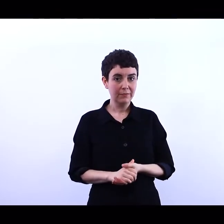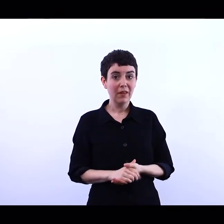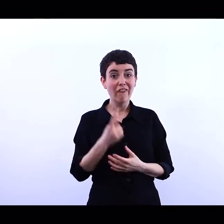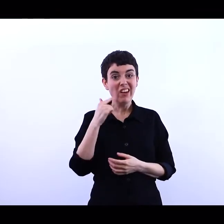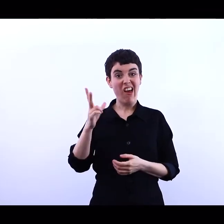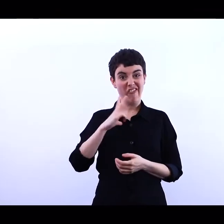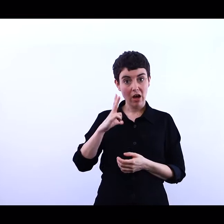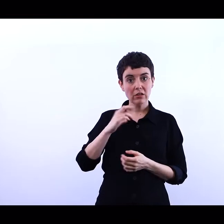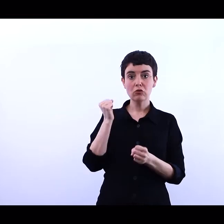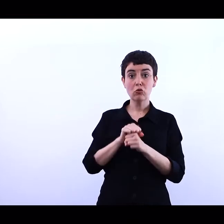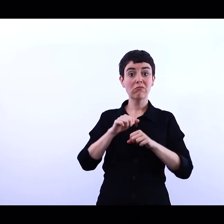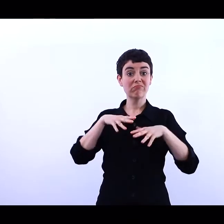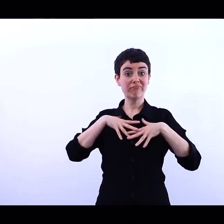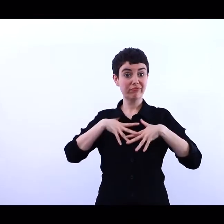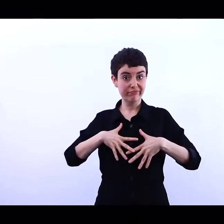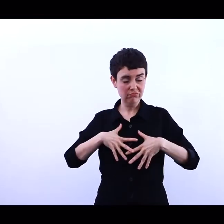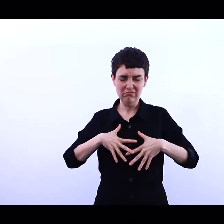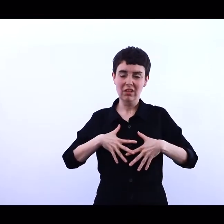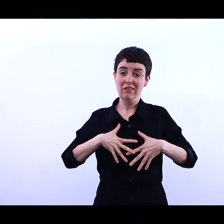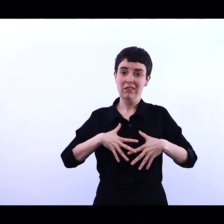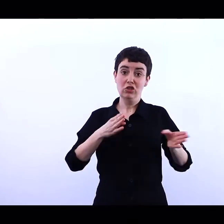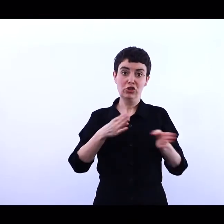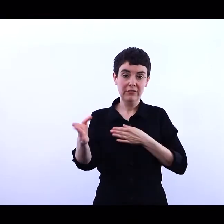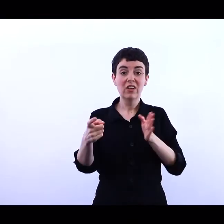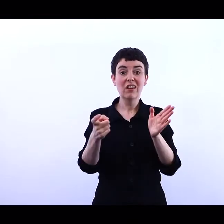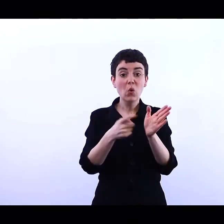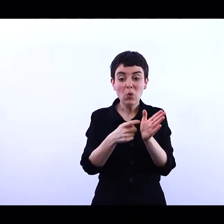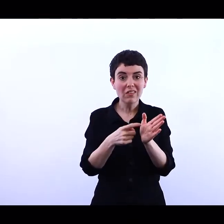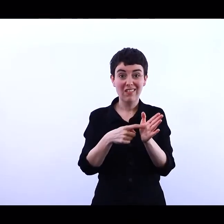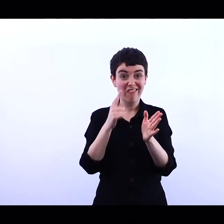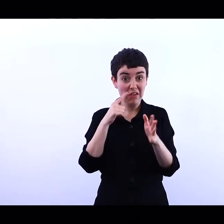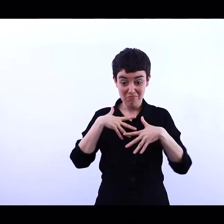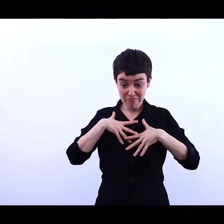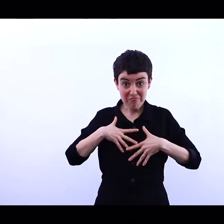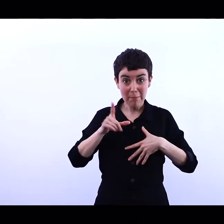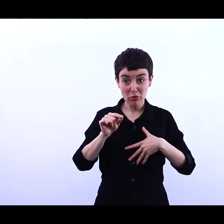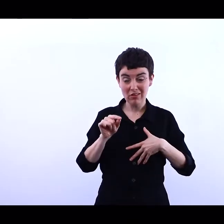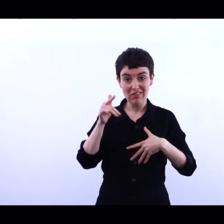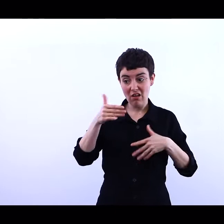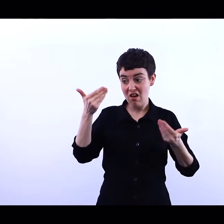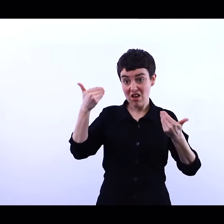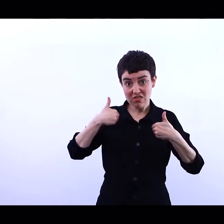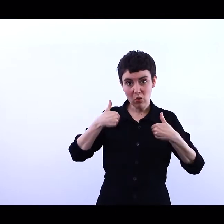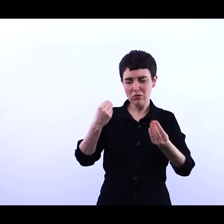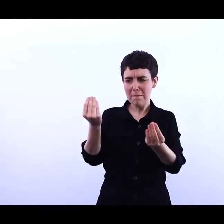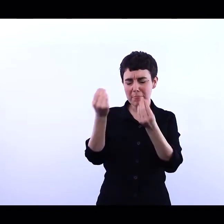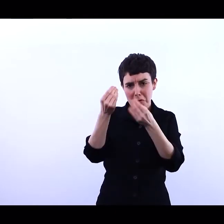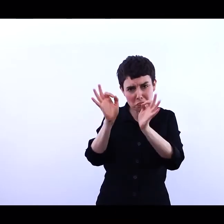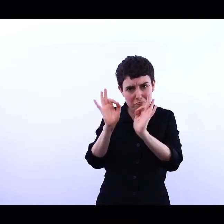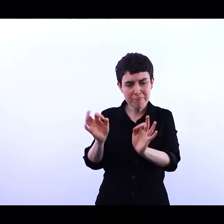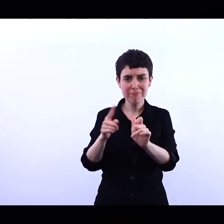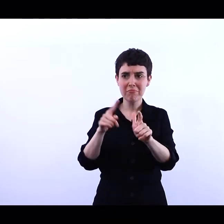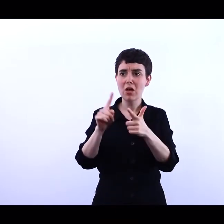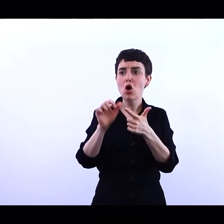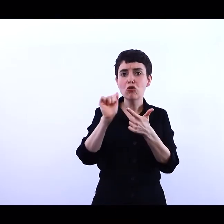expectation, including the amount of privileges that come from having education and job experiences where those tools were also used, having